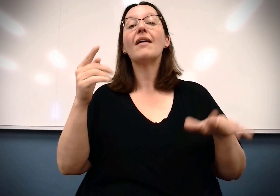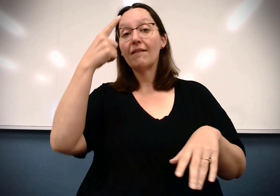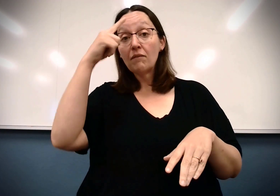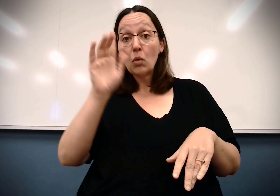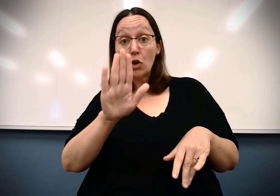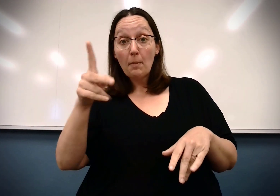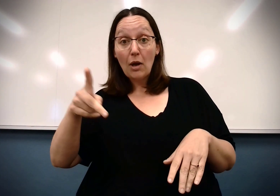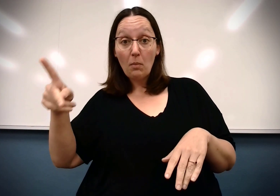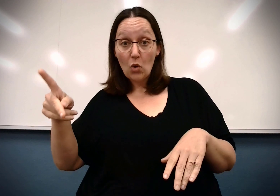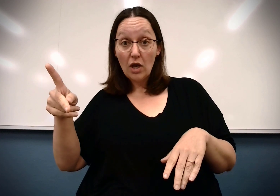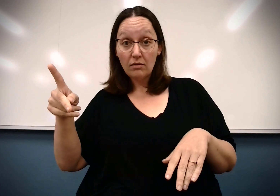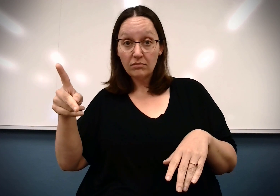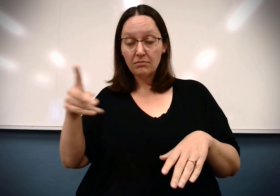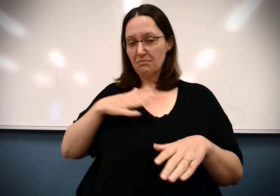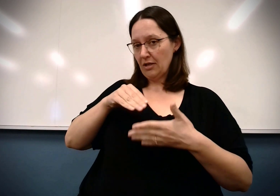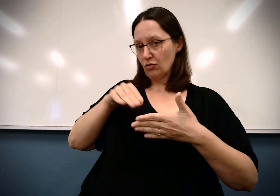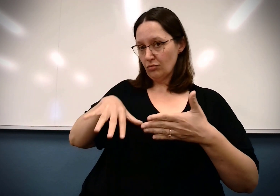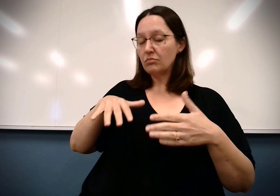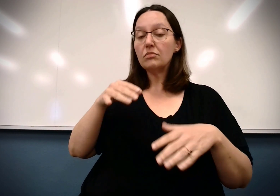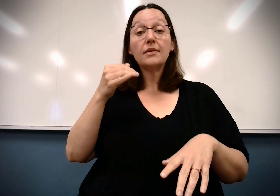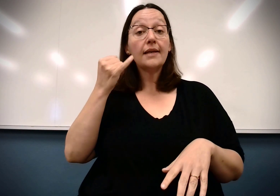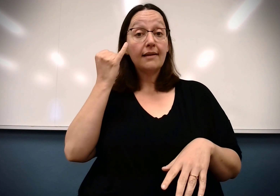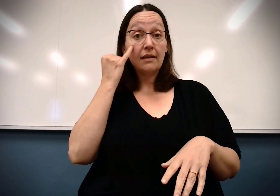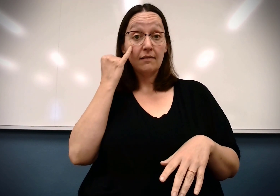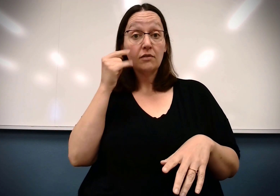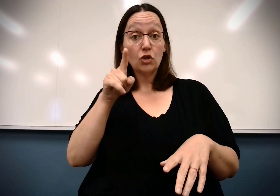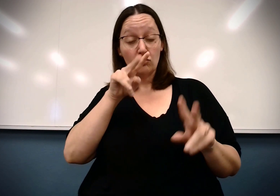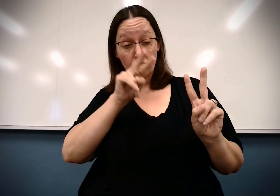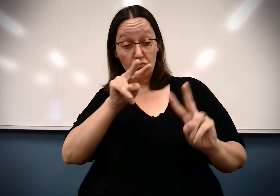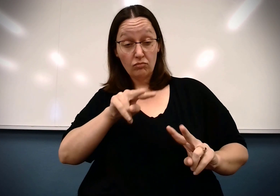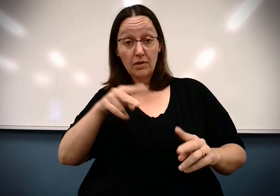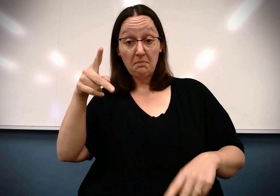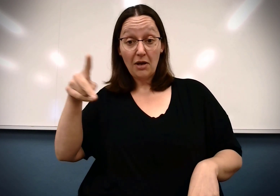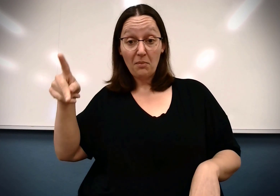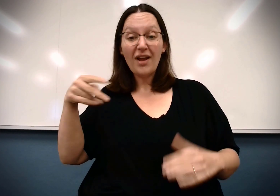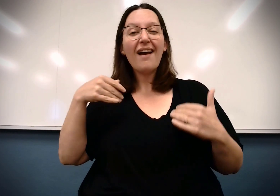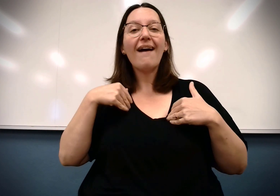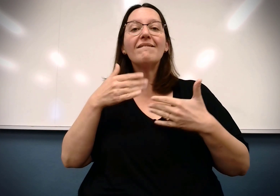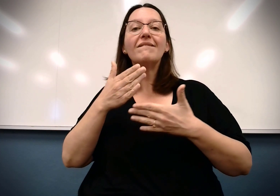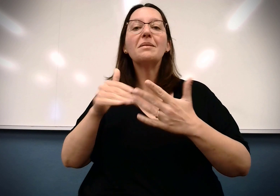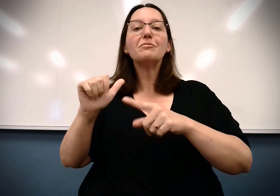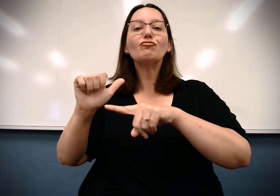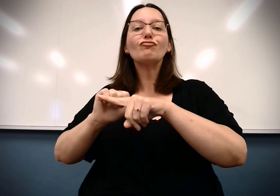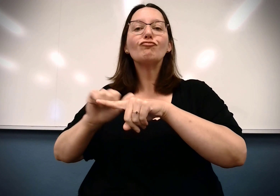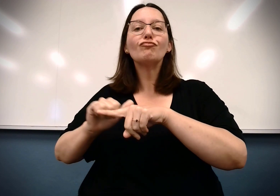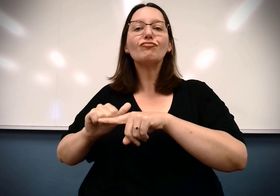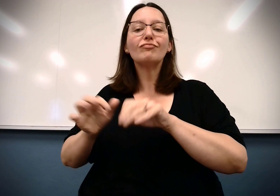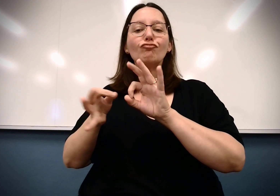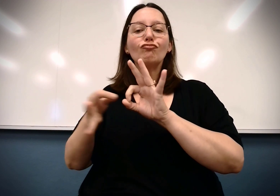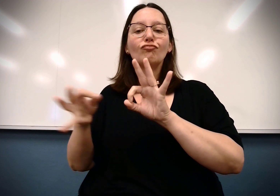good. Now for your PowerPoint, students, if you look over the PowerPoint, at the very end I have some